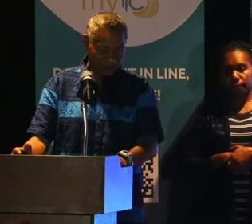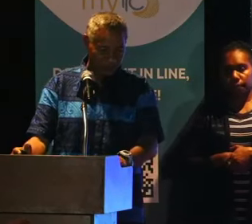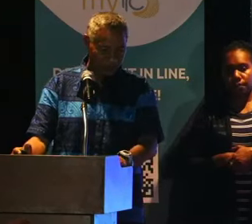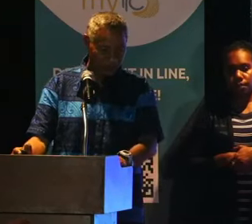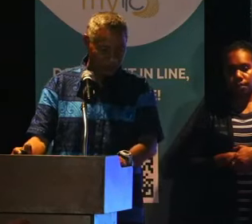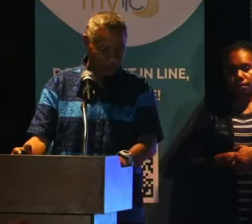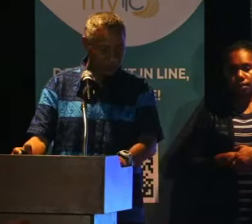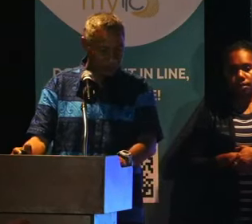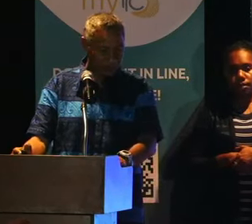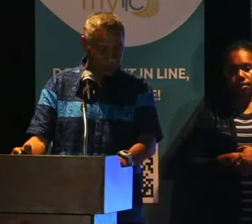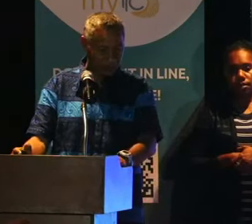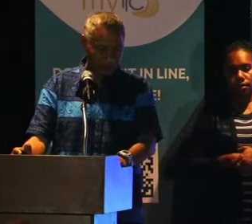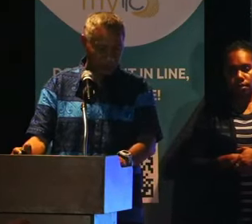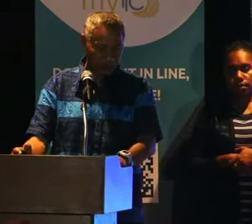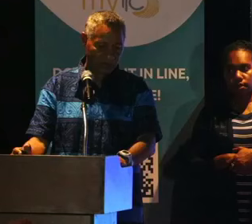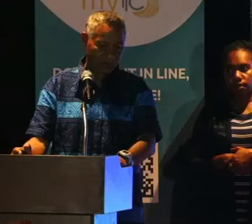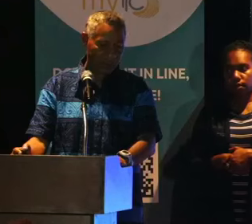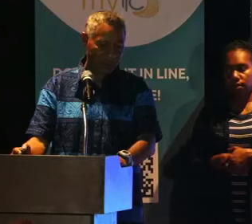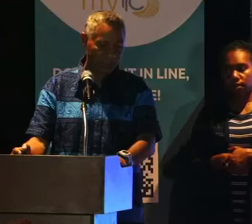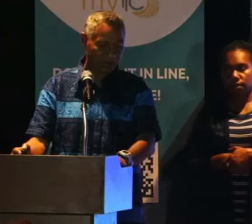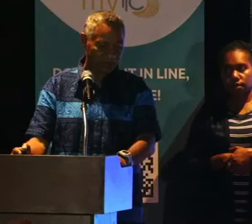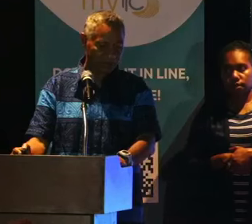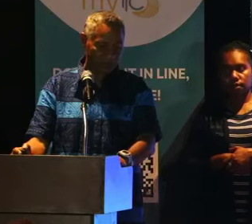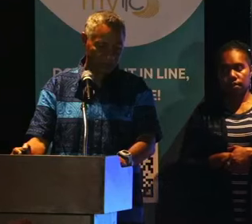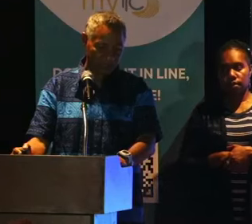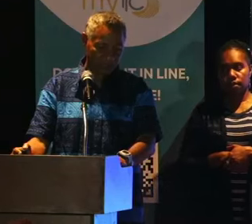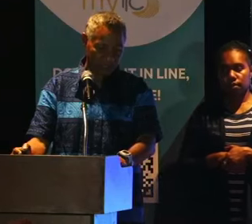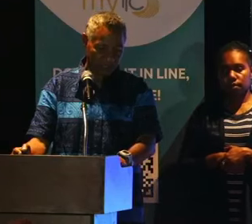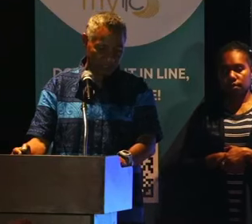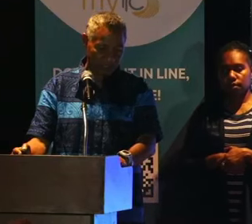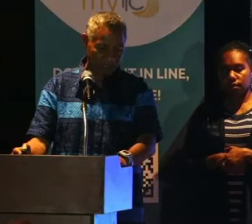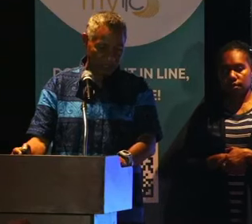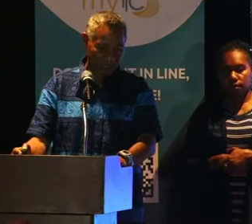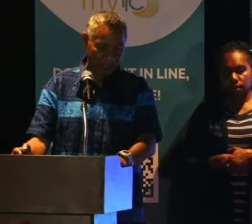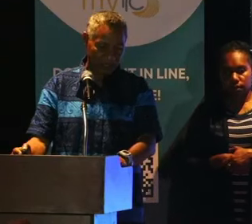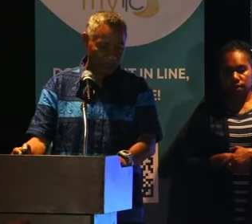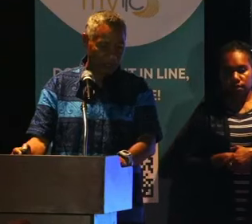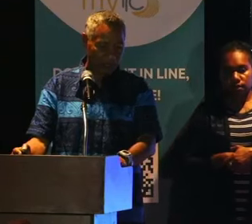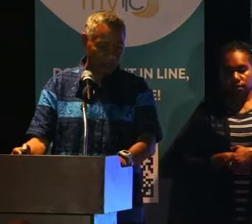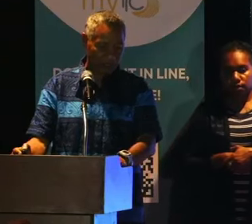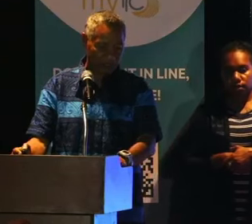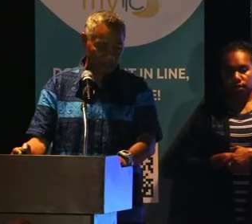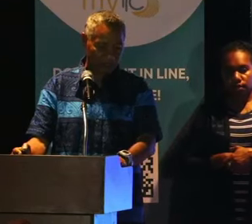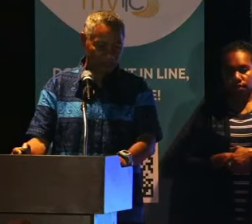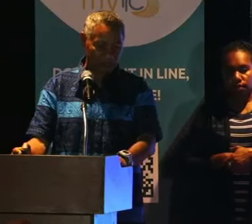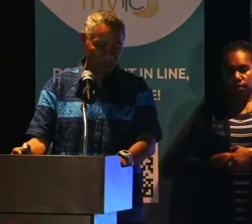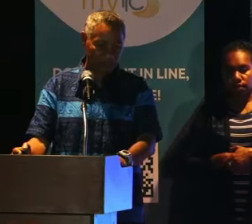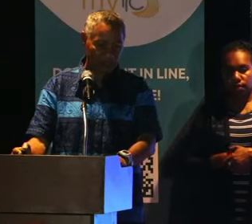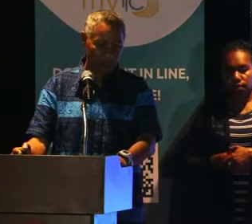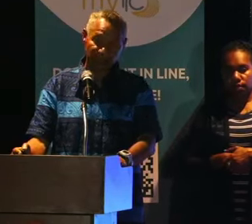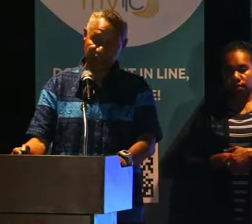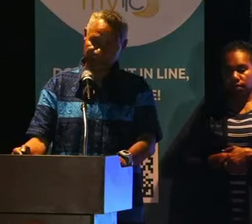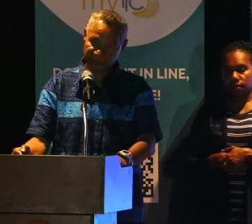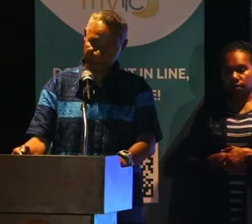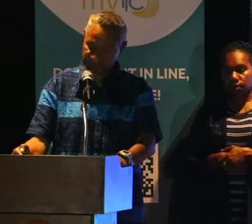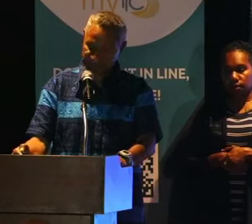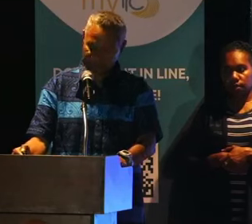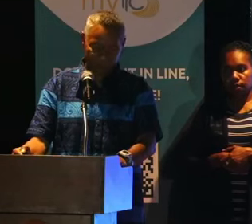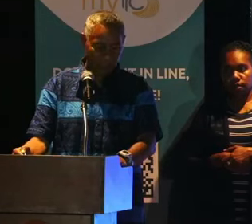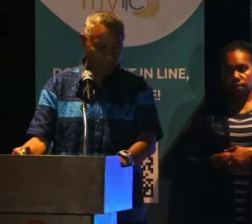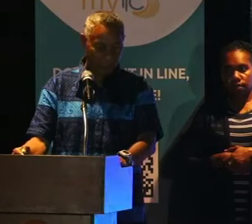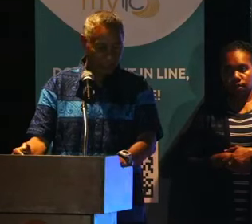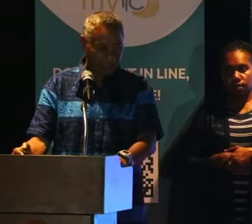process and provide support services to the develop of cooperatives in Papua New Guinea and the primary cooperatives and to rural development.